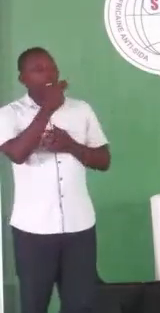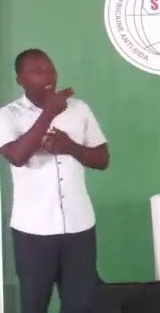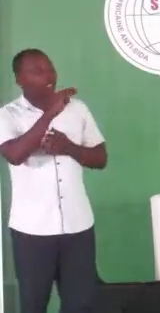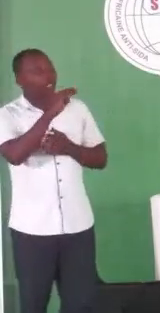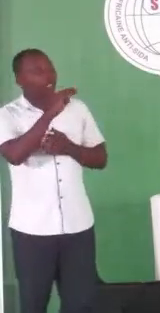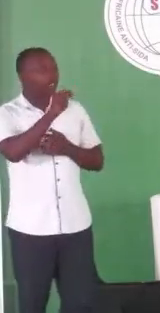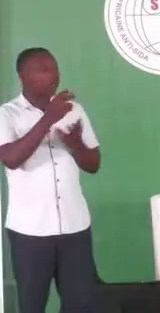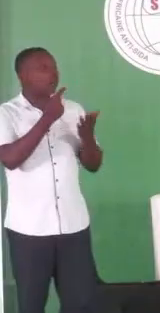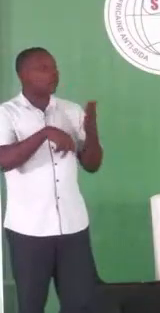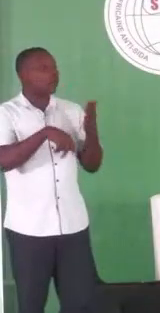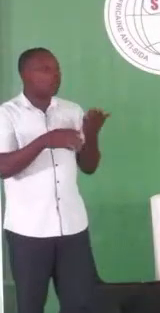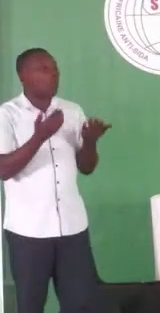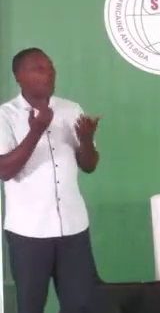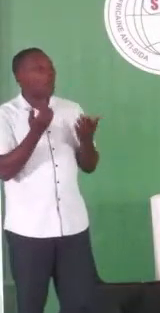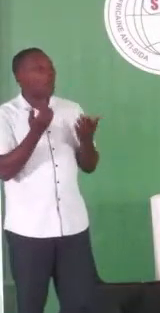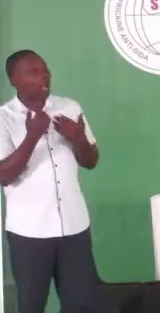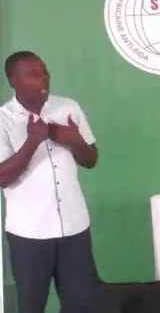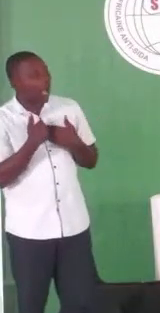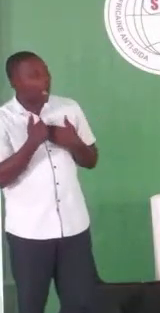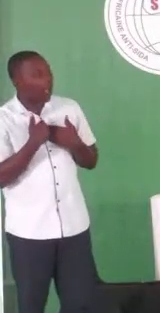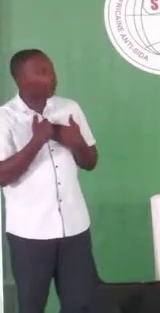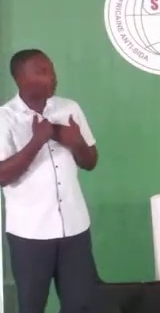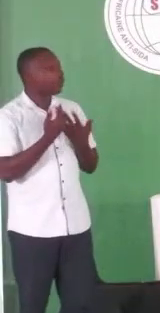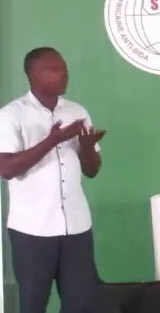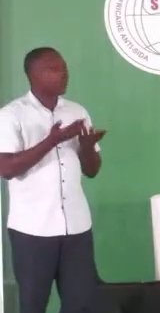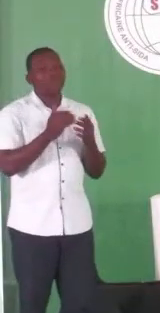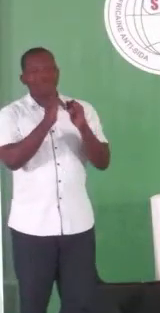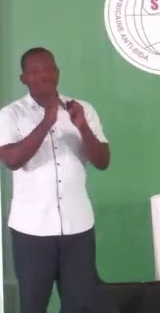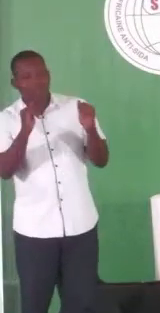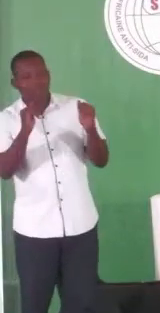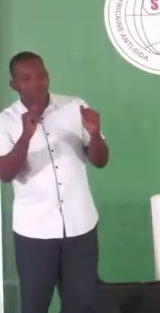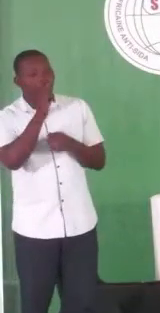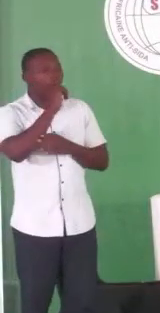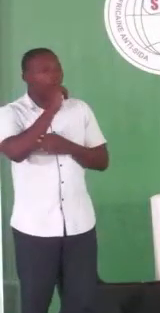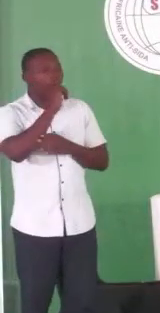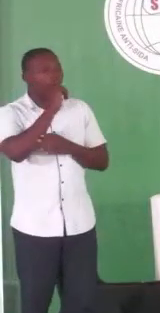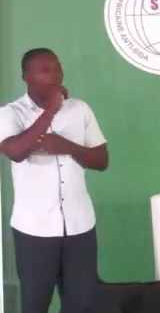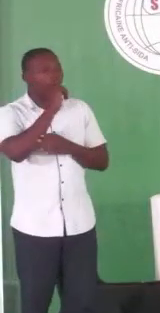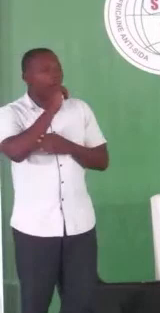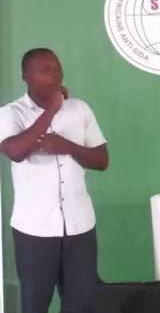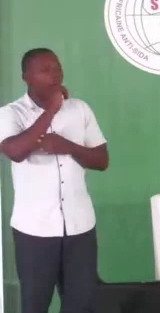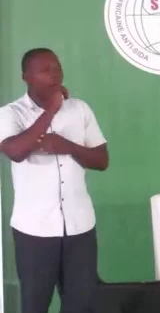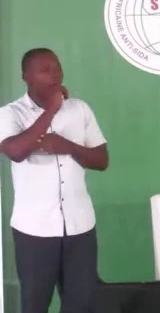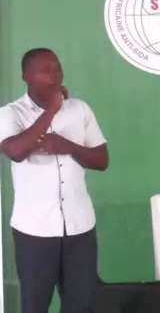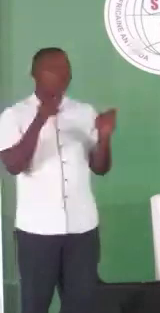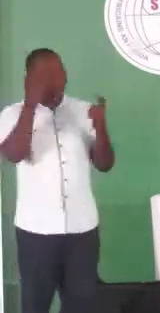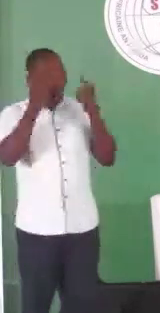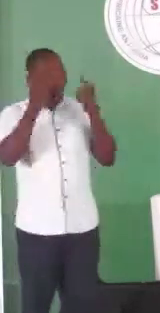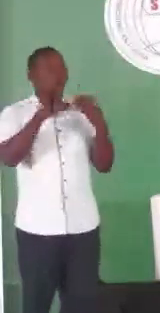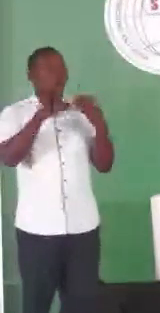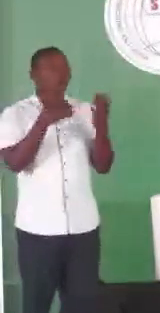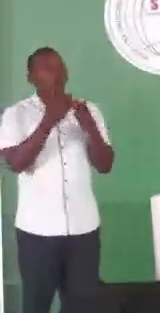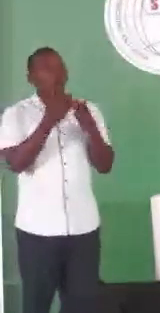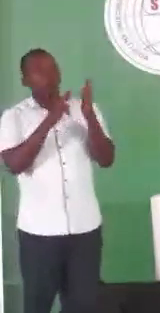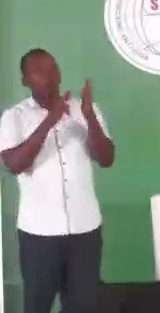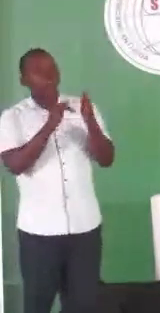might have a gap in is segregating who is private and who is public, because they report through the same channels.